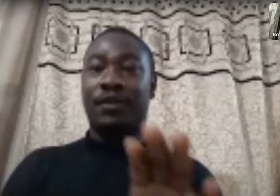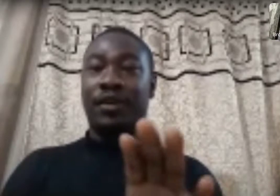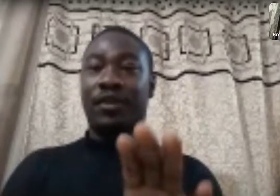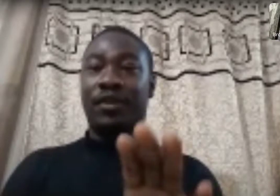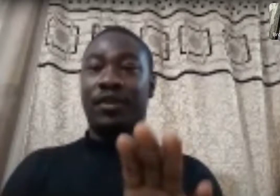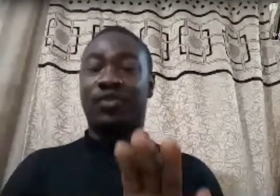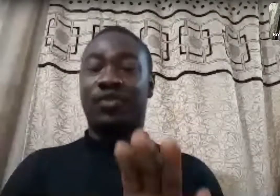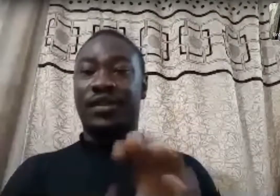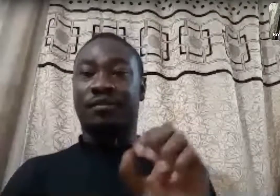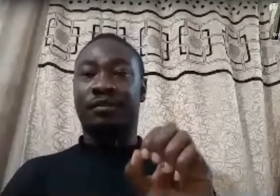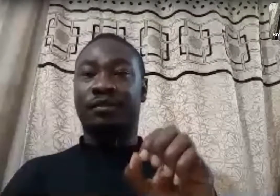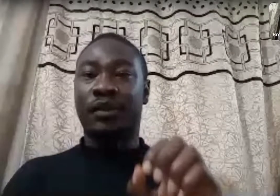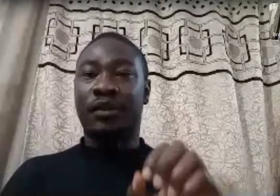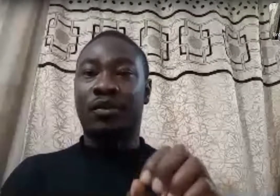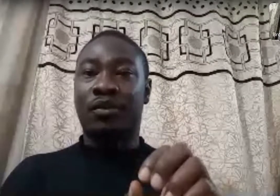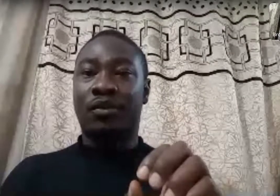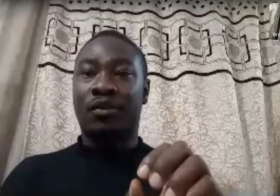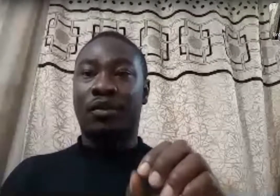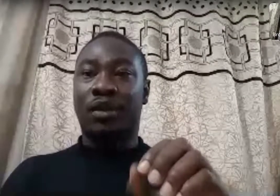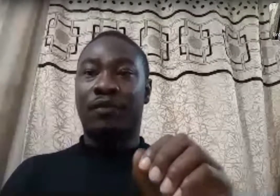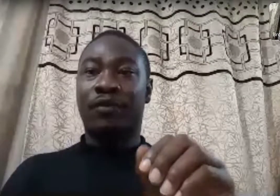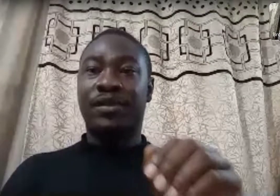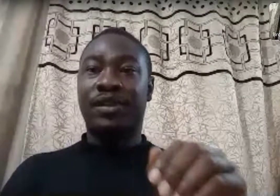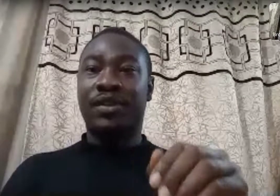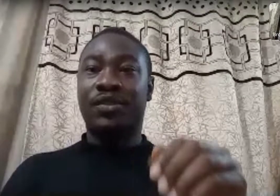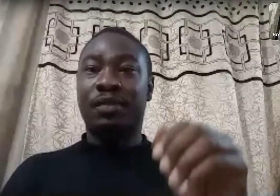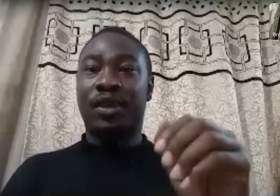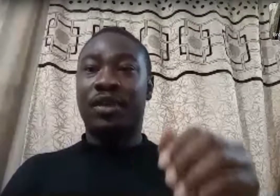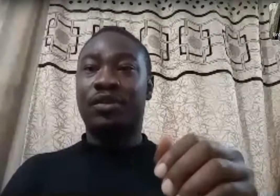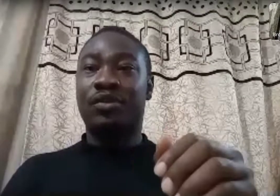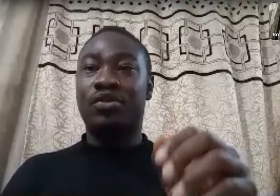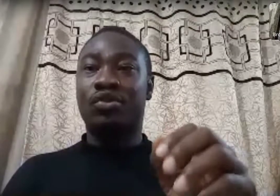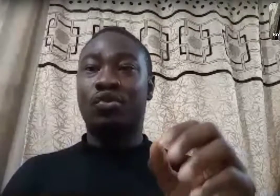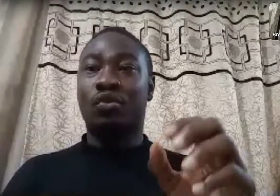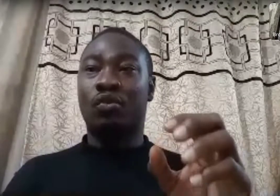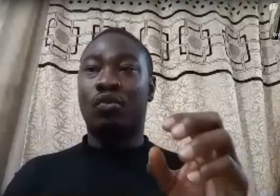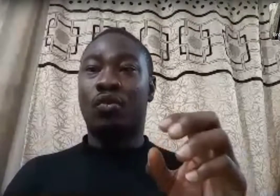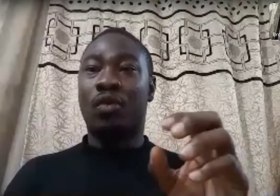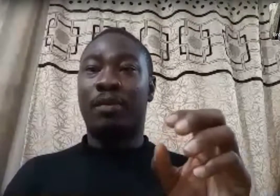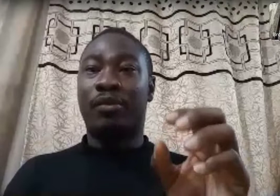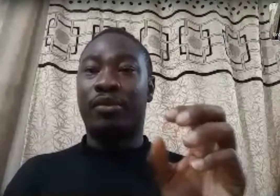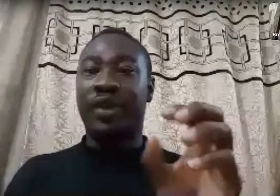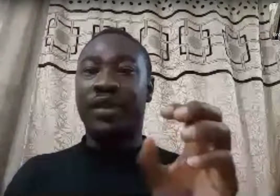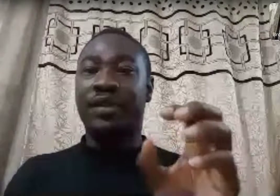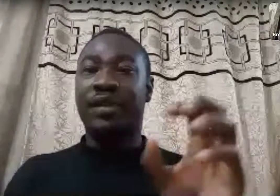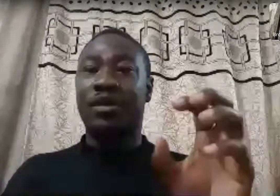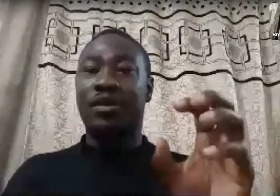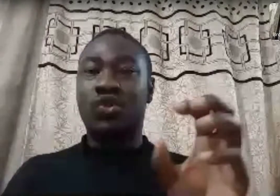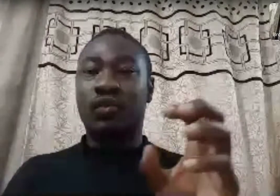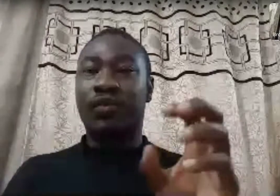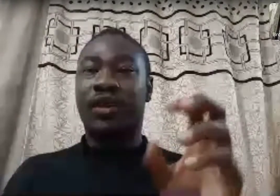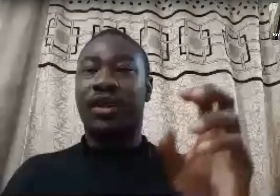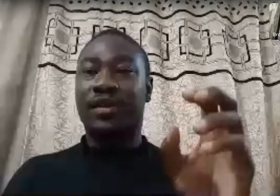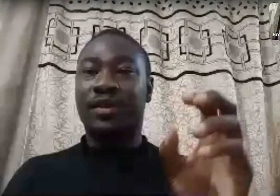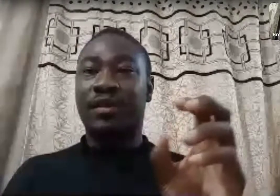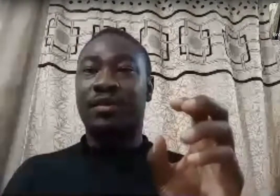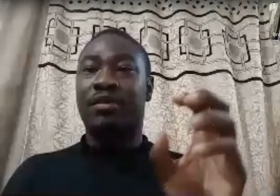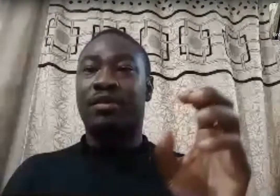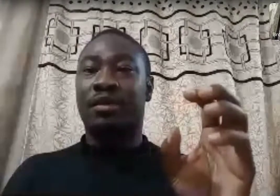interesting. Now from 6, you begin to collaborate 2 fingers. And